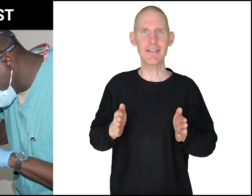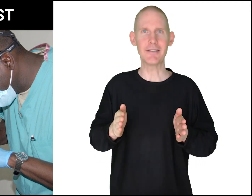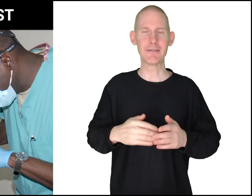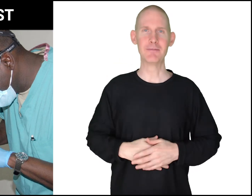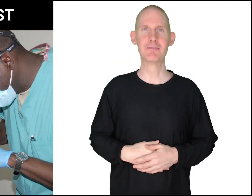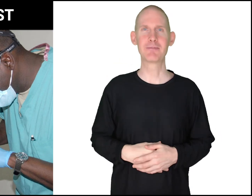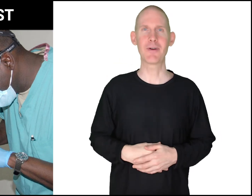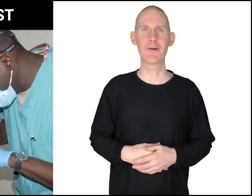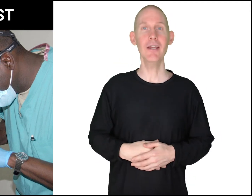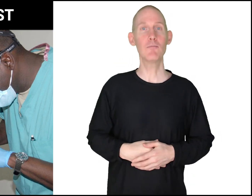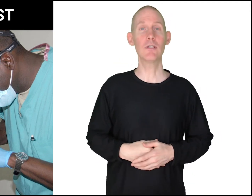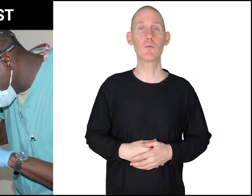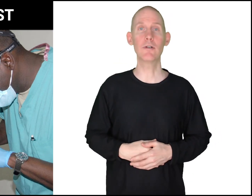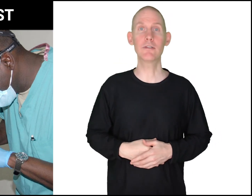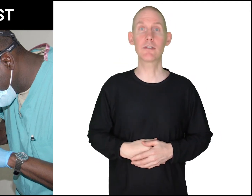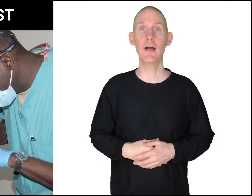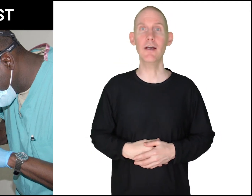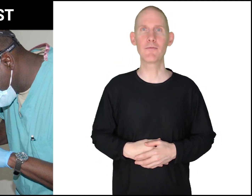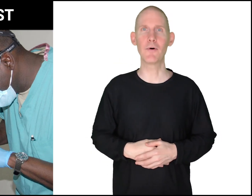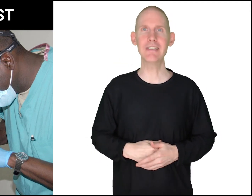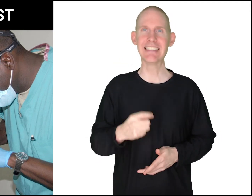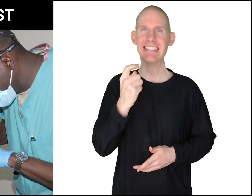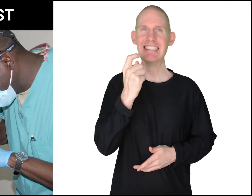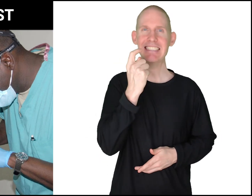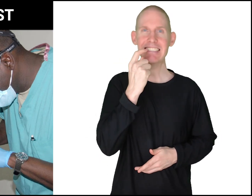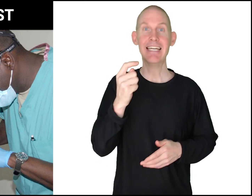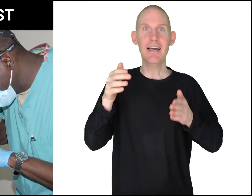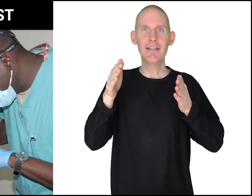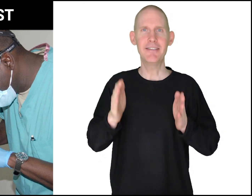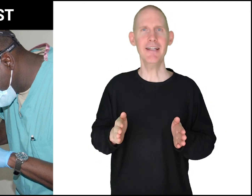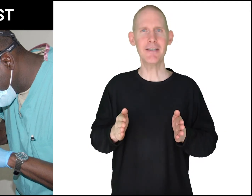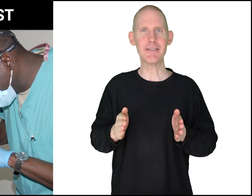dentist. Okay, this was the sign for dentist.